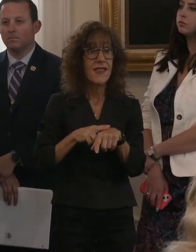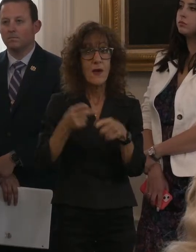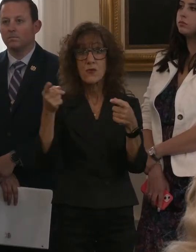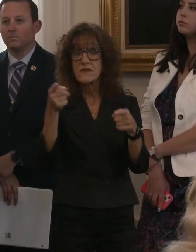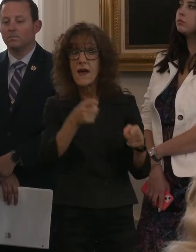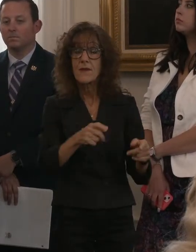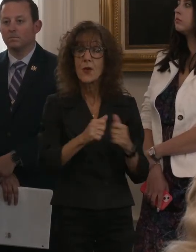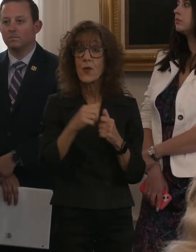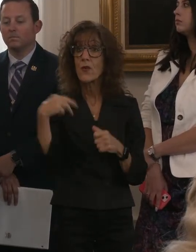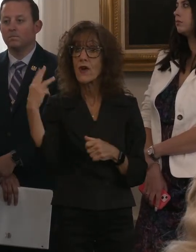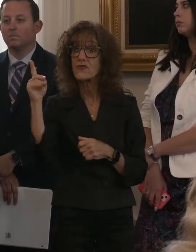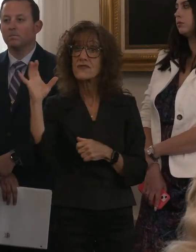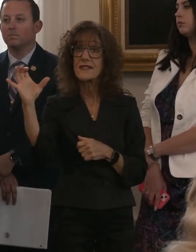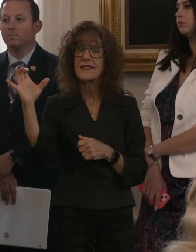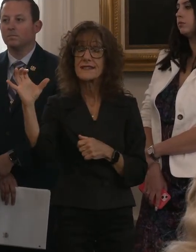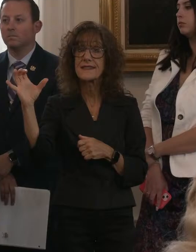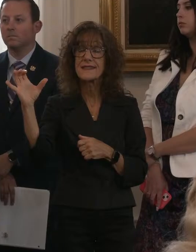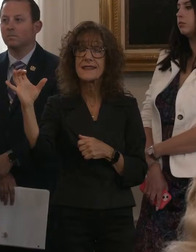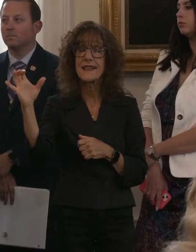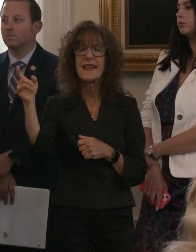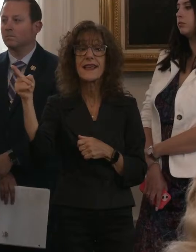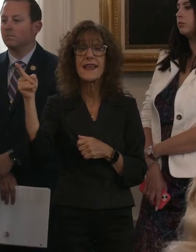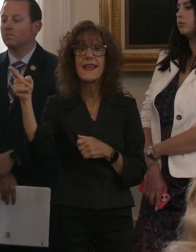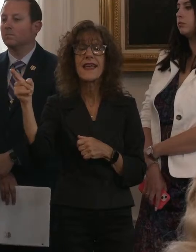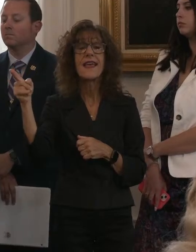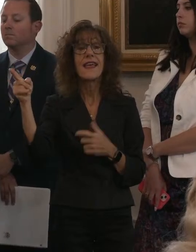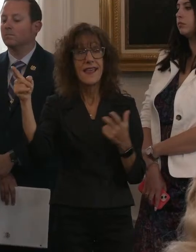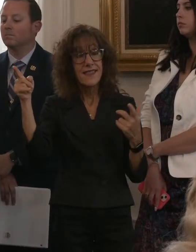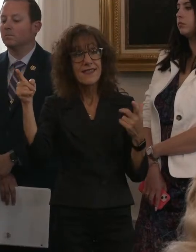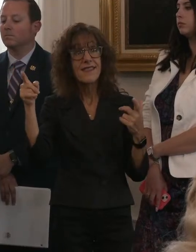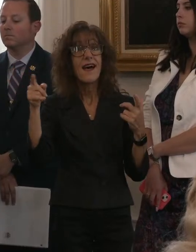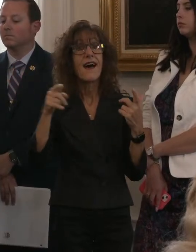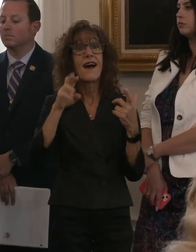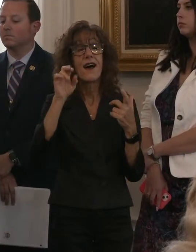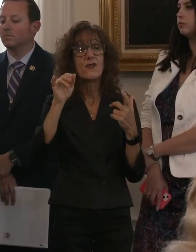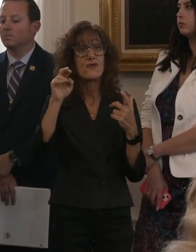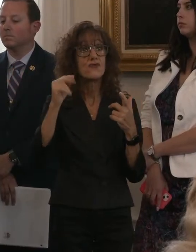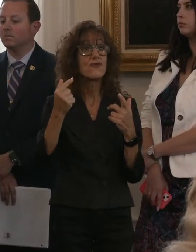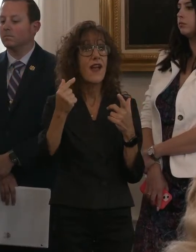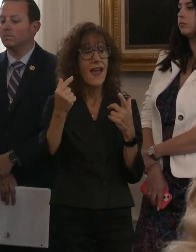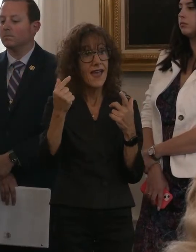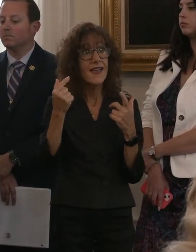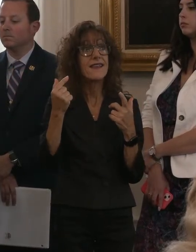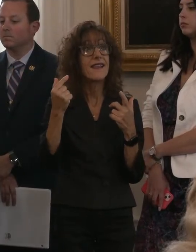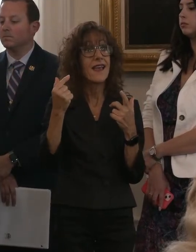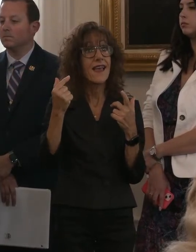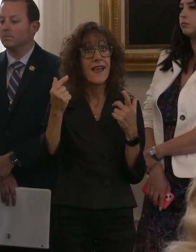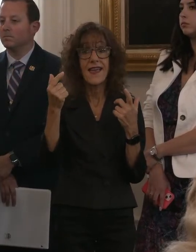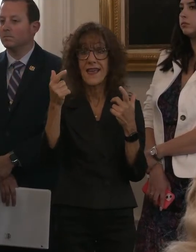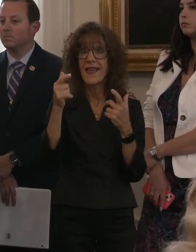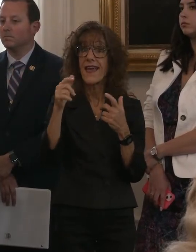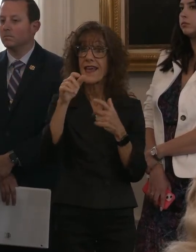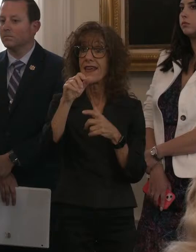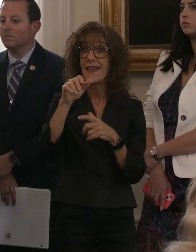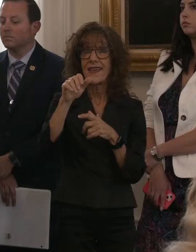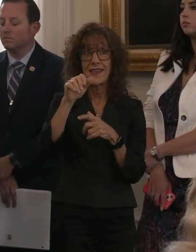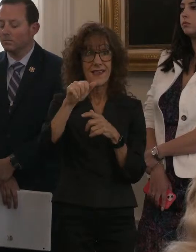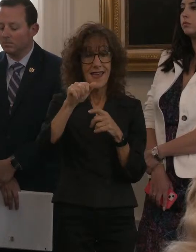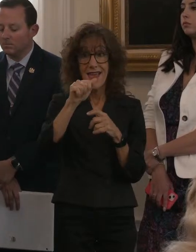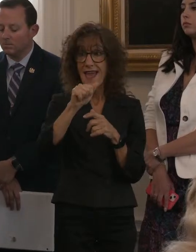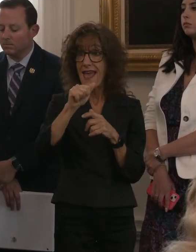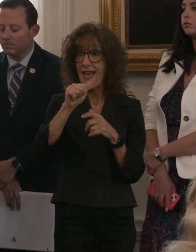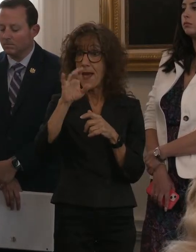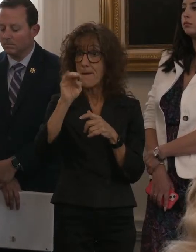Washington, D.C., the rating agency Fitch affirmed Maryland's AAA bond rating. We refuse to